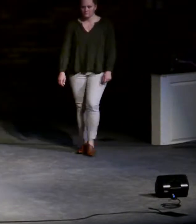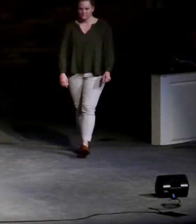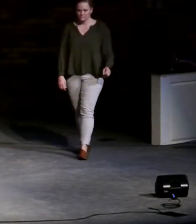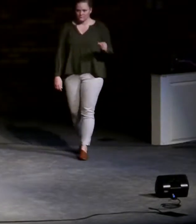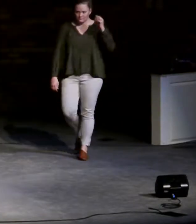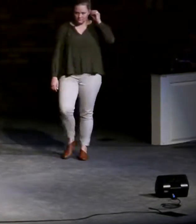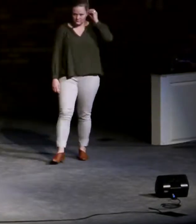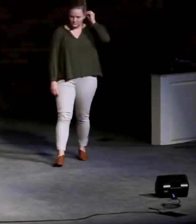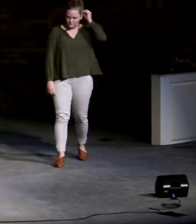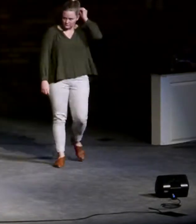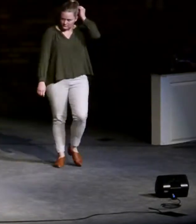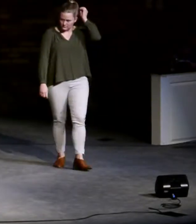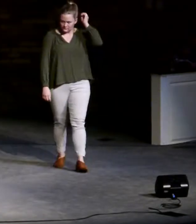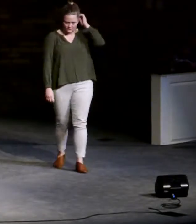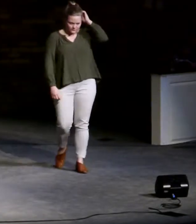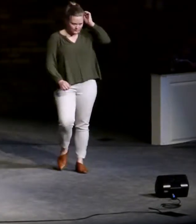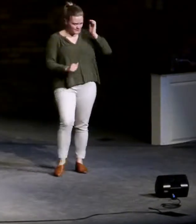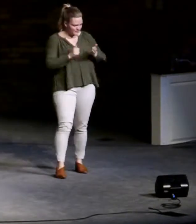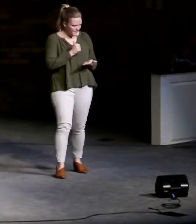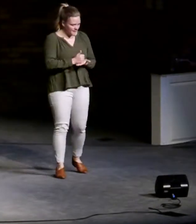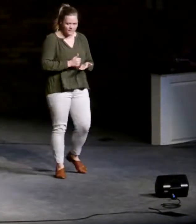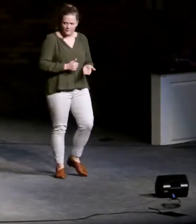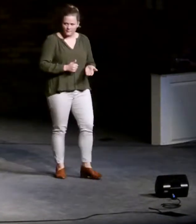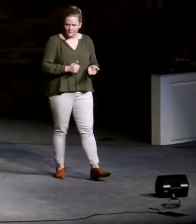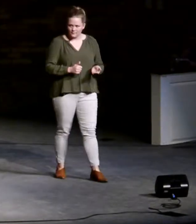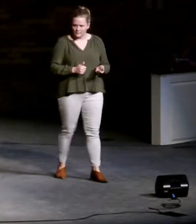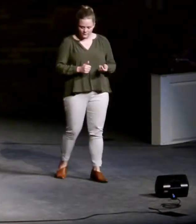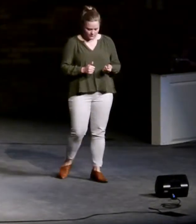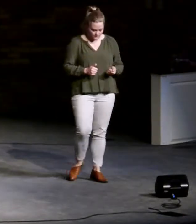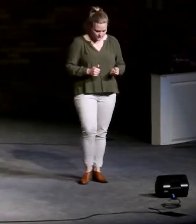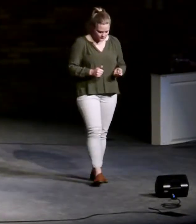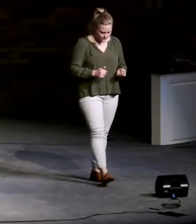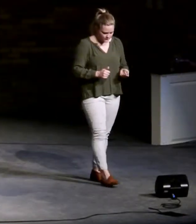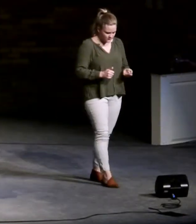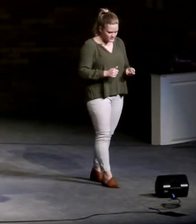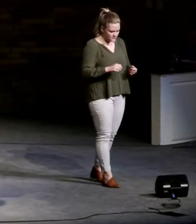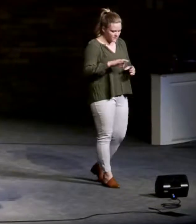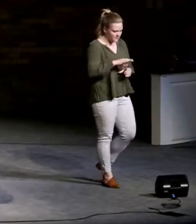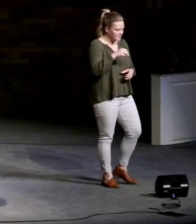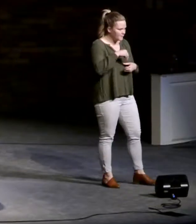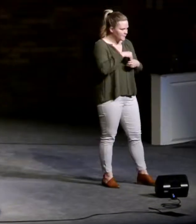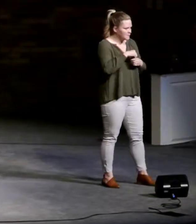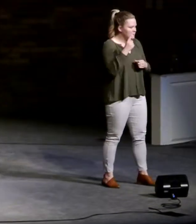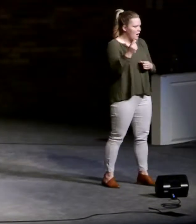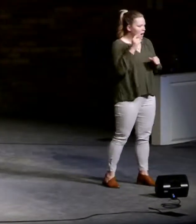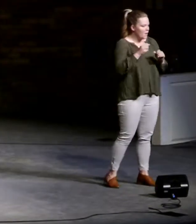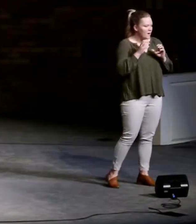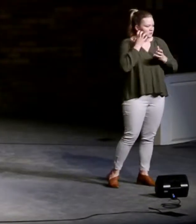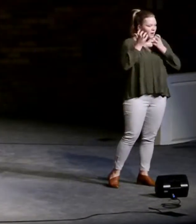Amen. May the worship continue, because the Spirit within us is always crying out,